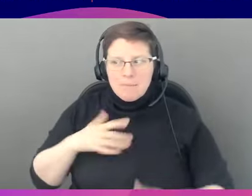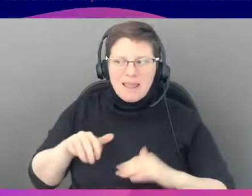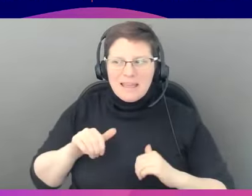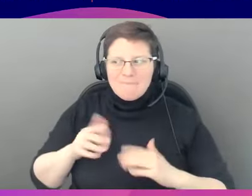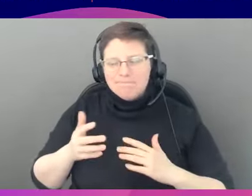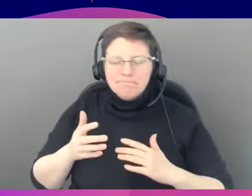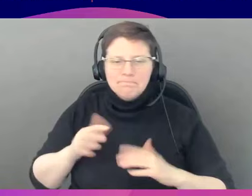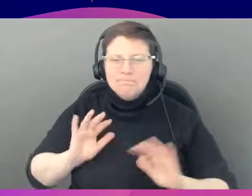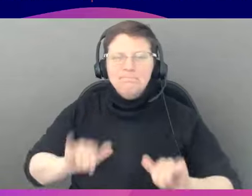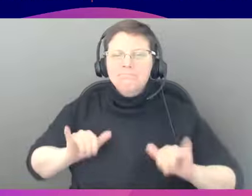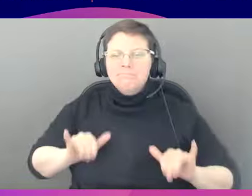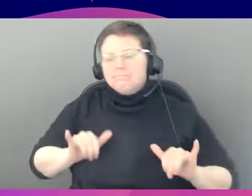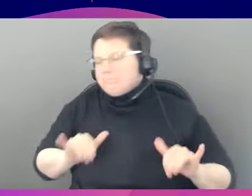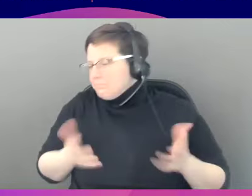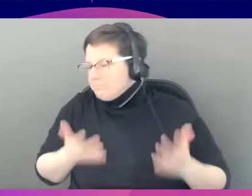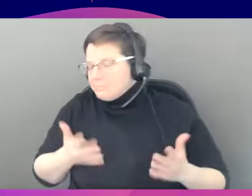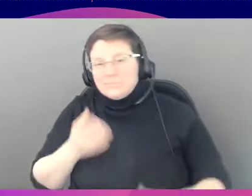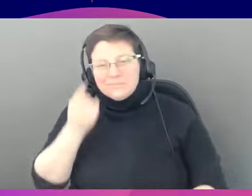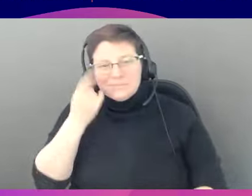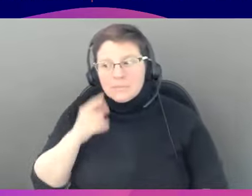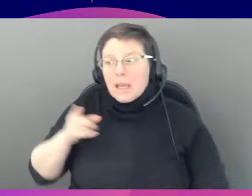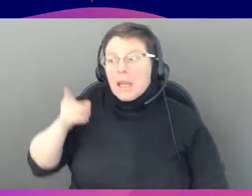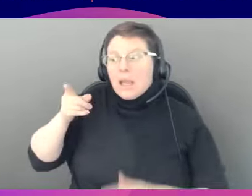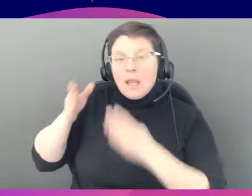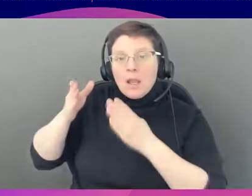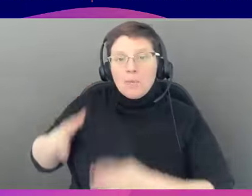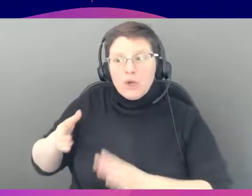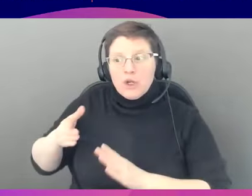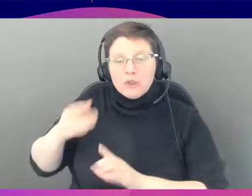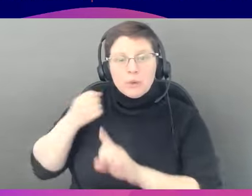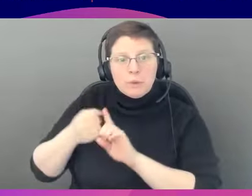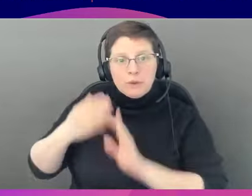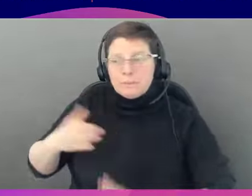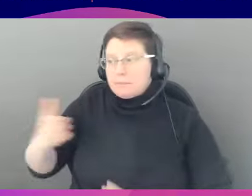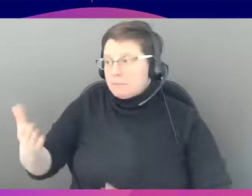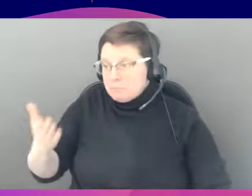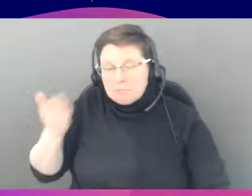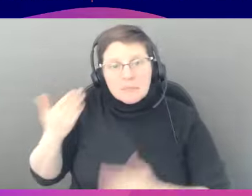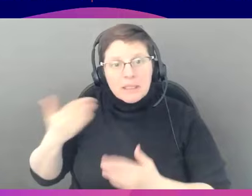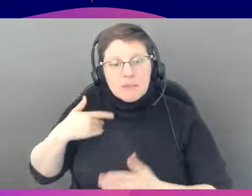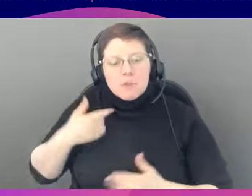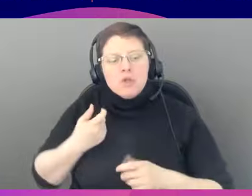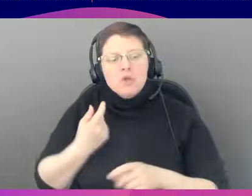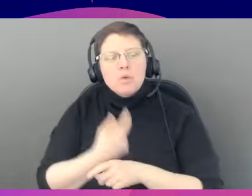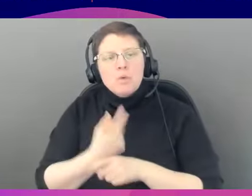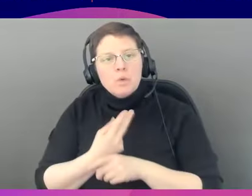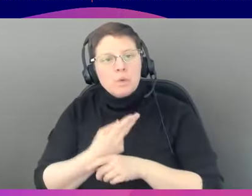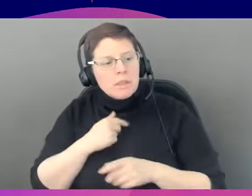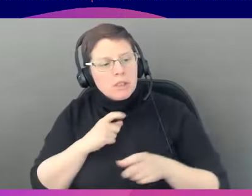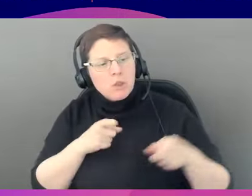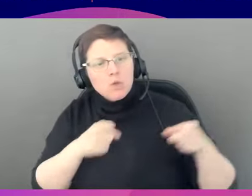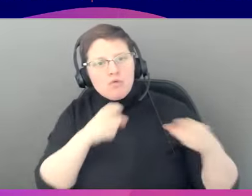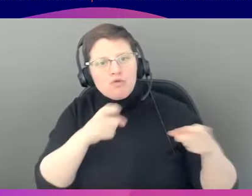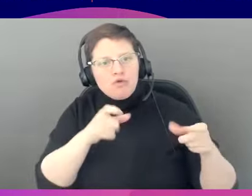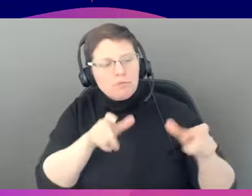leaving. The aggressor may also use that bond to coerce and control, and in some cases, the aggressor may threaten harm against or